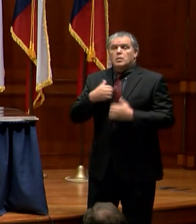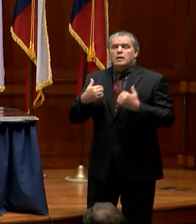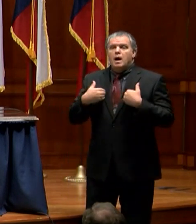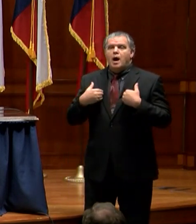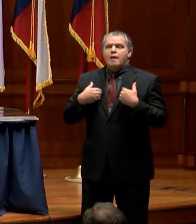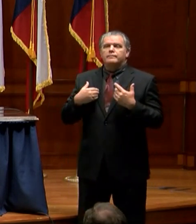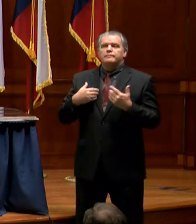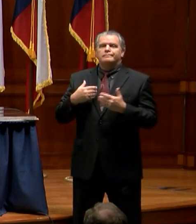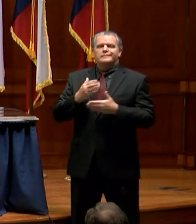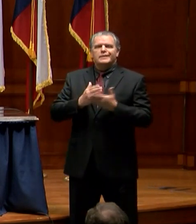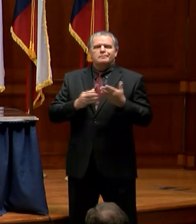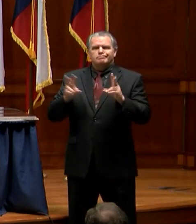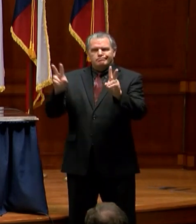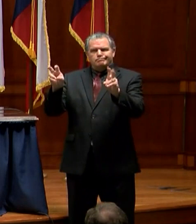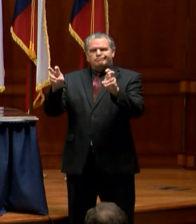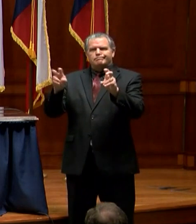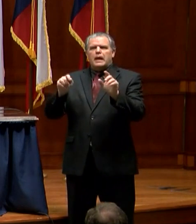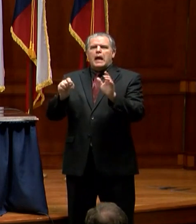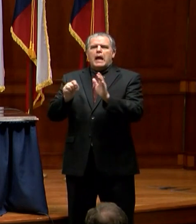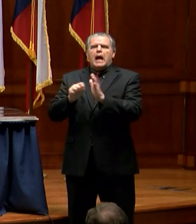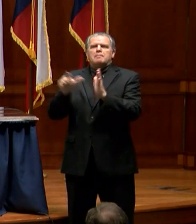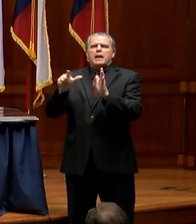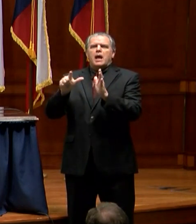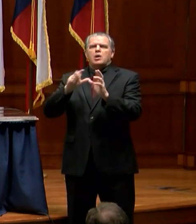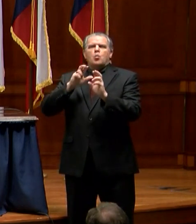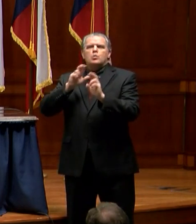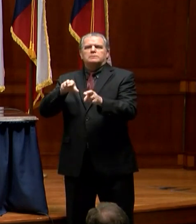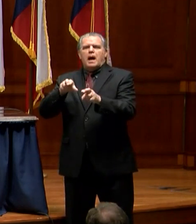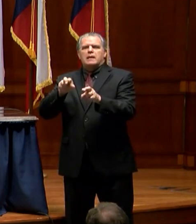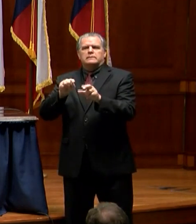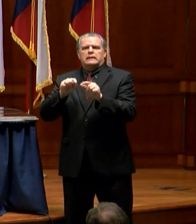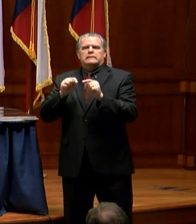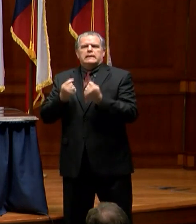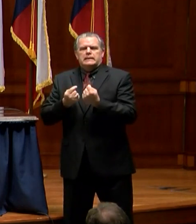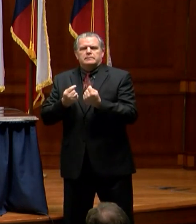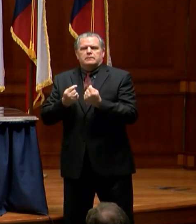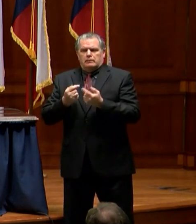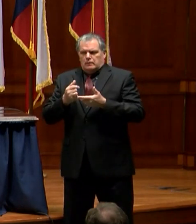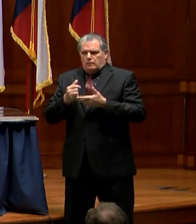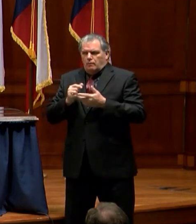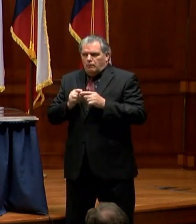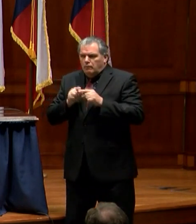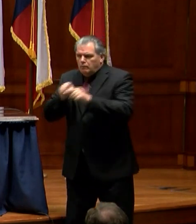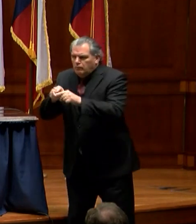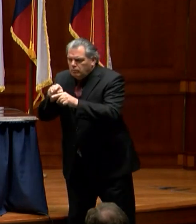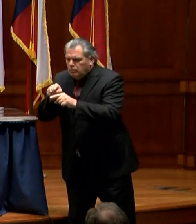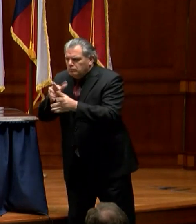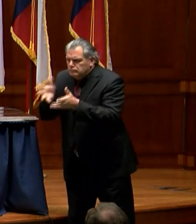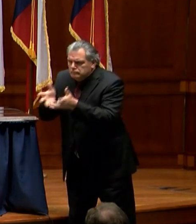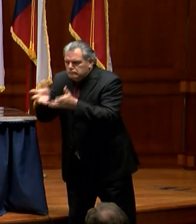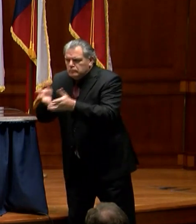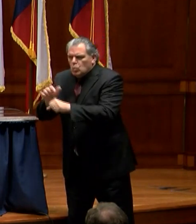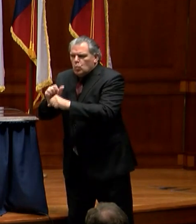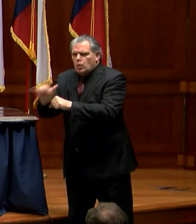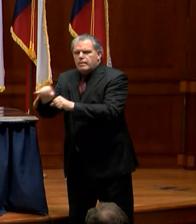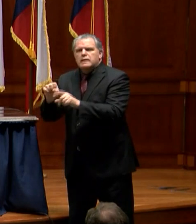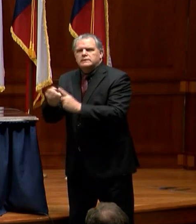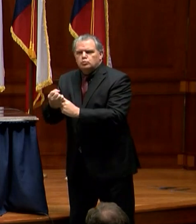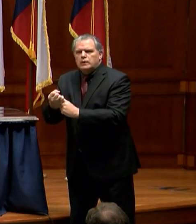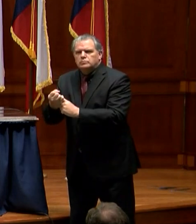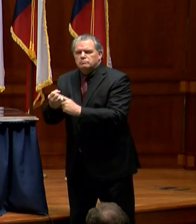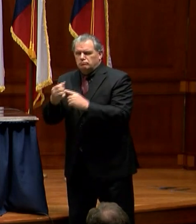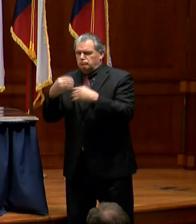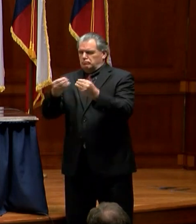immediate response teams that deal with the unique circumstances of each of these types of situations. Let me give you 4